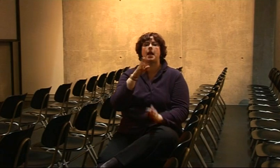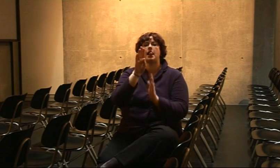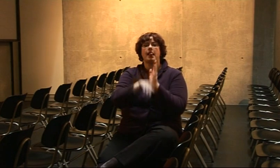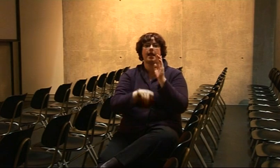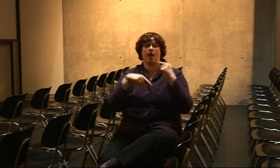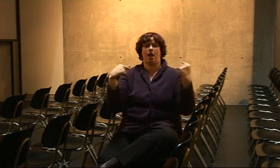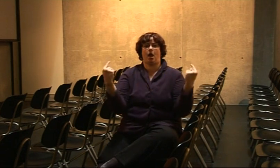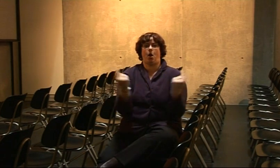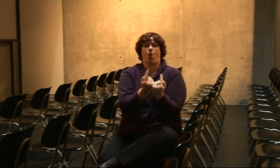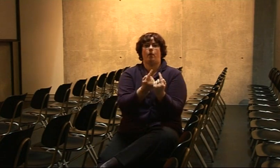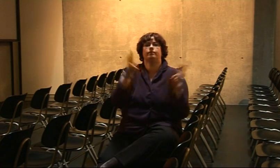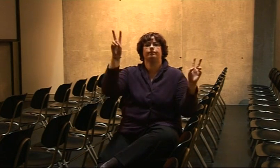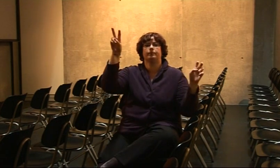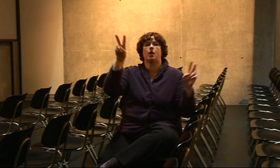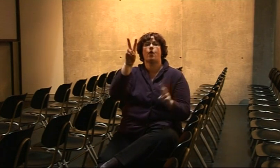have almost no electric lighting.